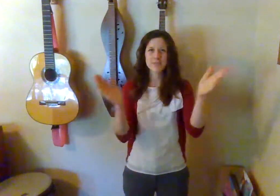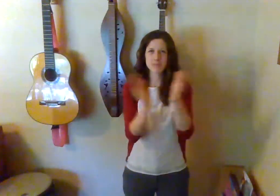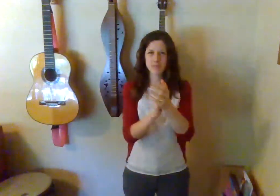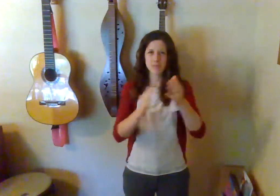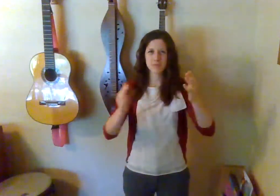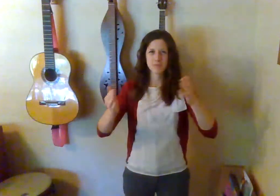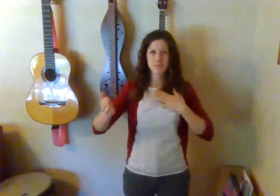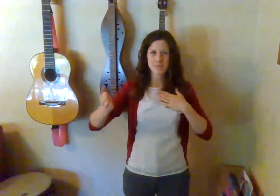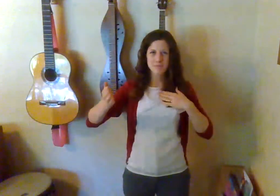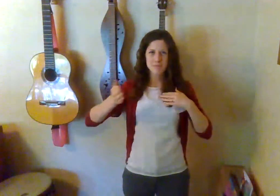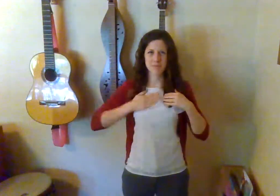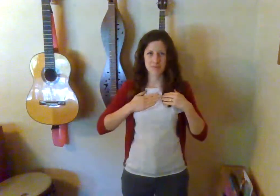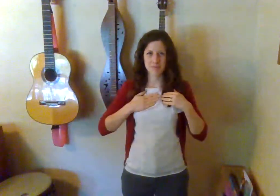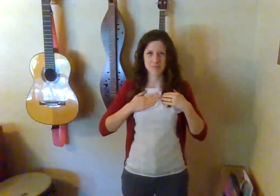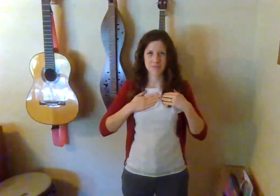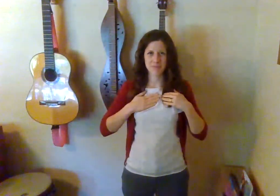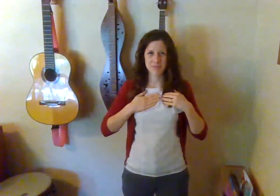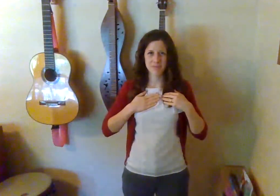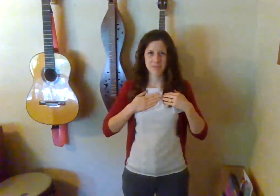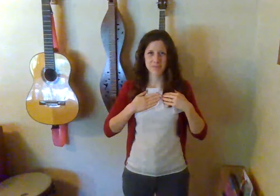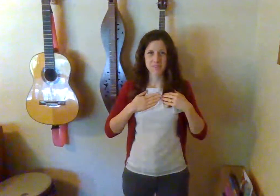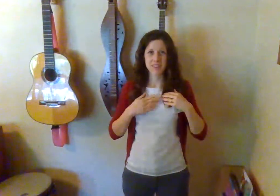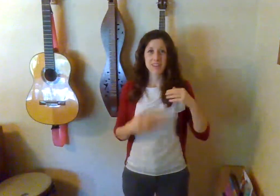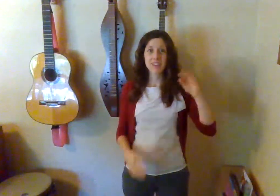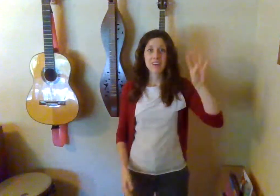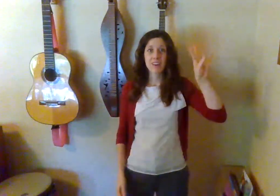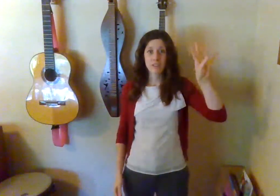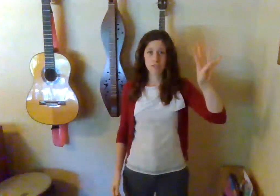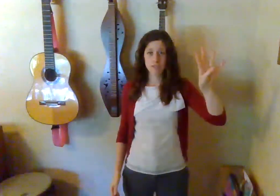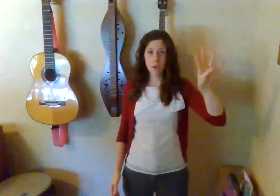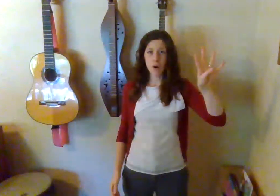four,